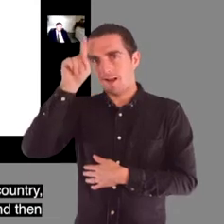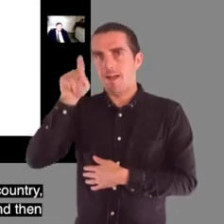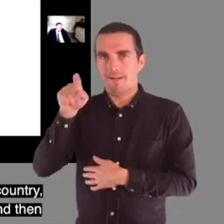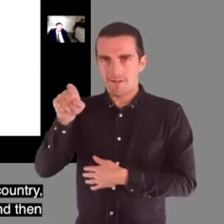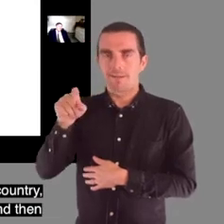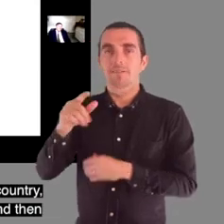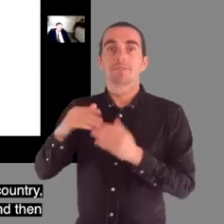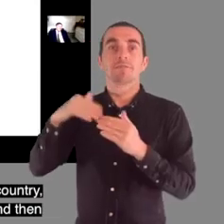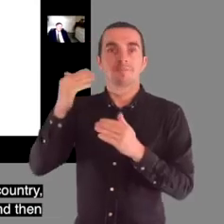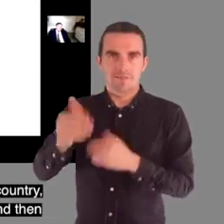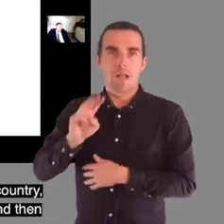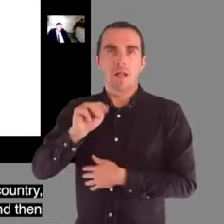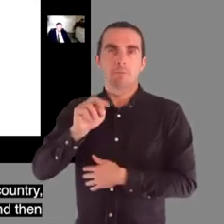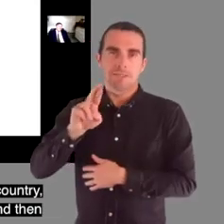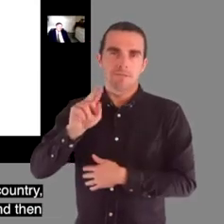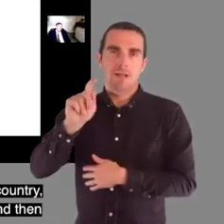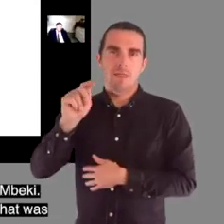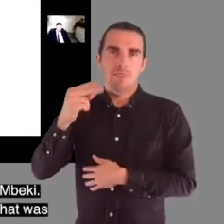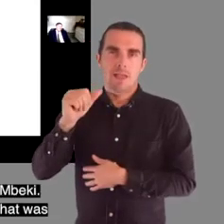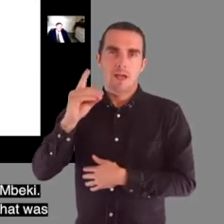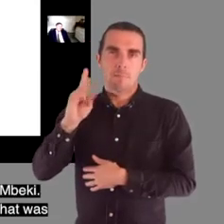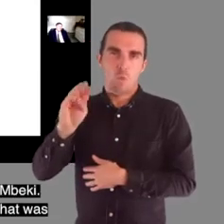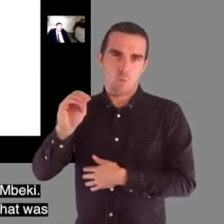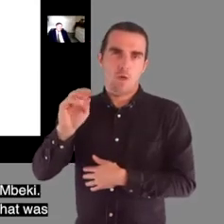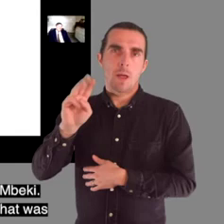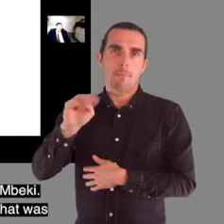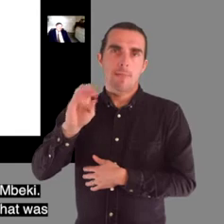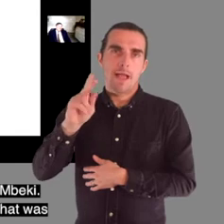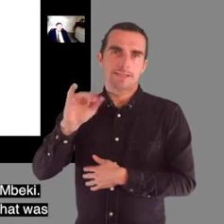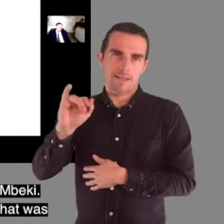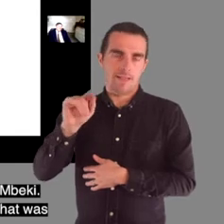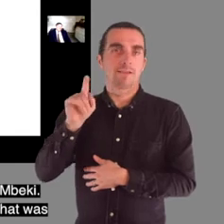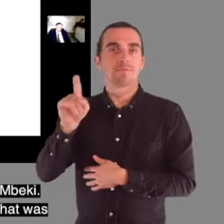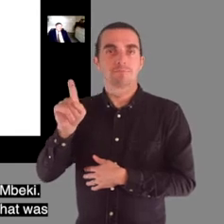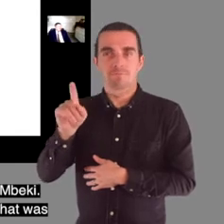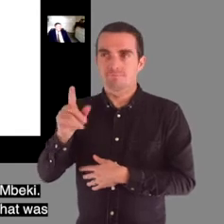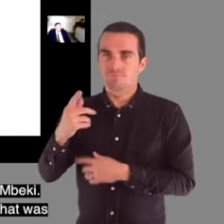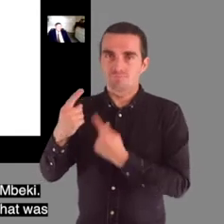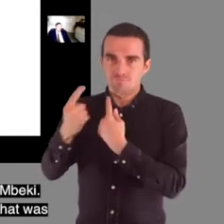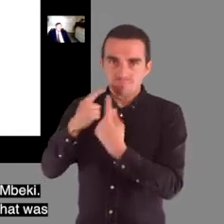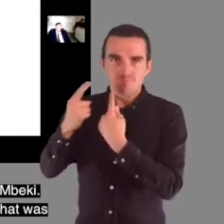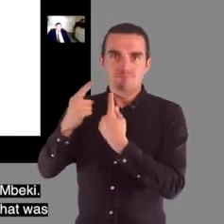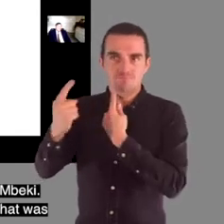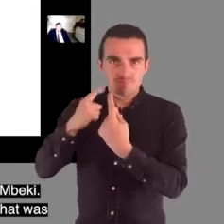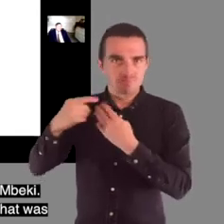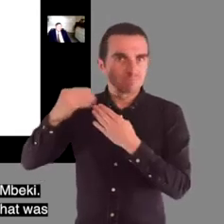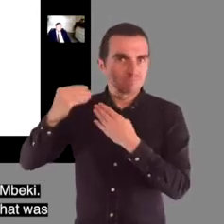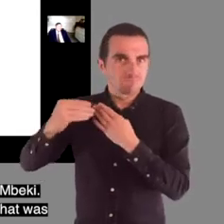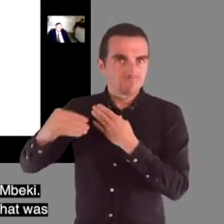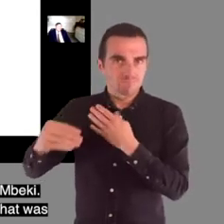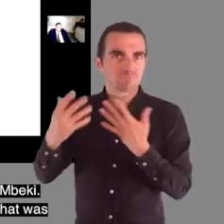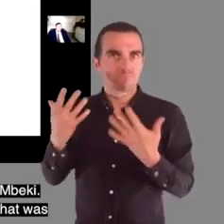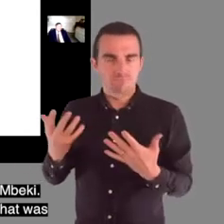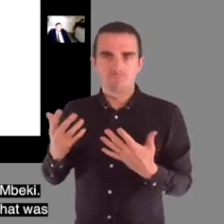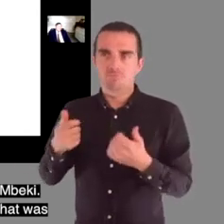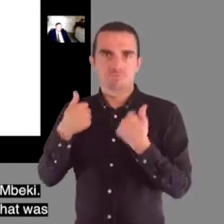then Mr. Mandela. And then after that, it became Mr. Thabo Mbeki, where we had